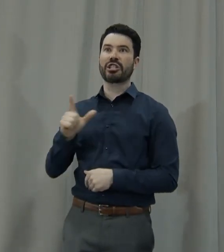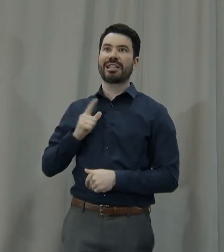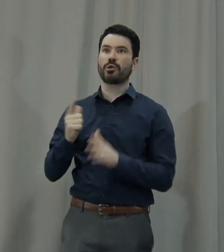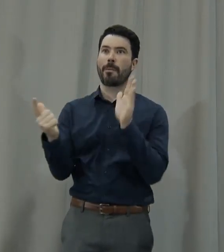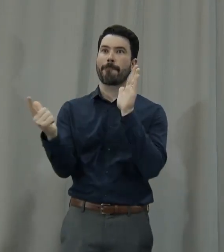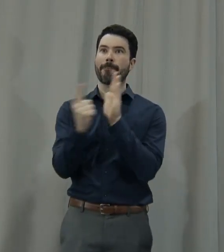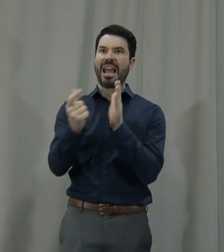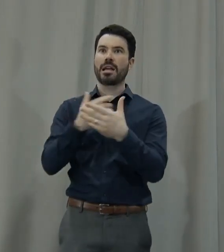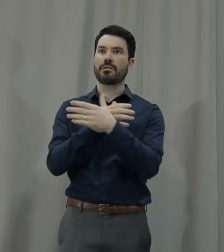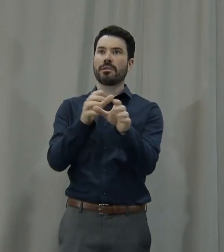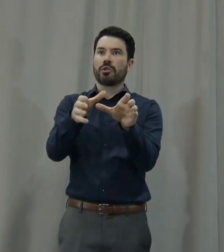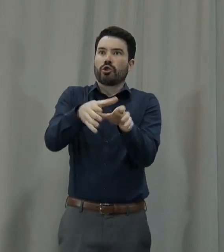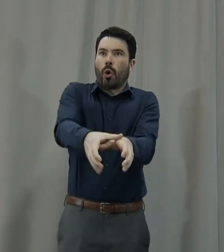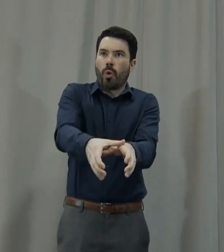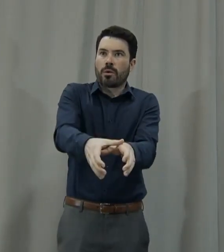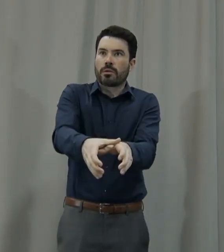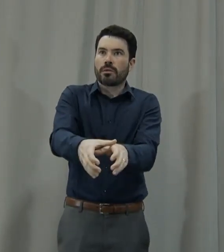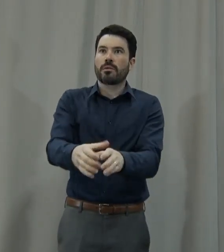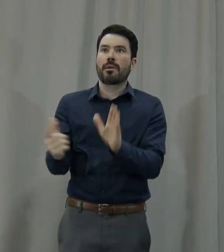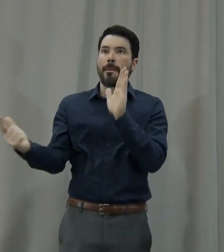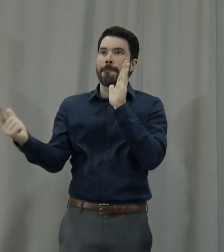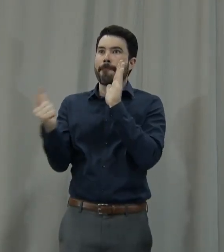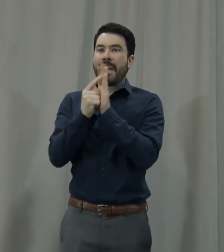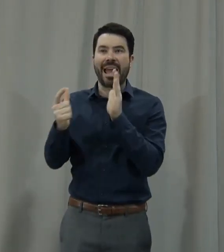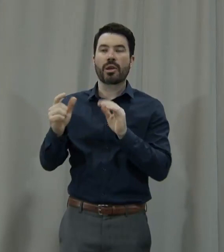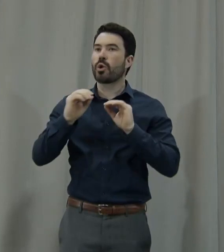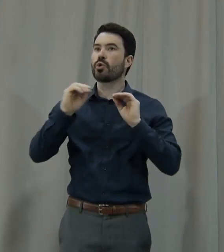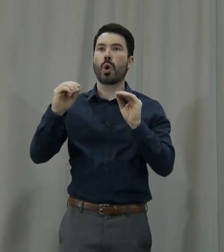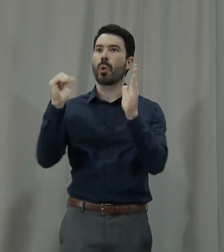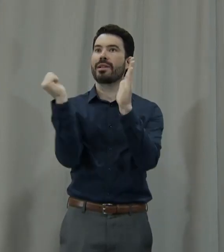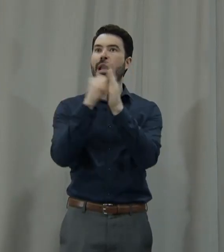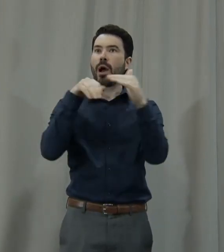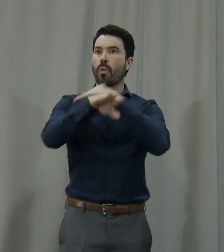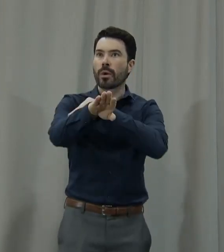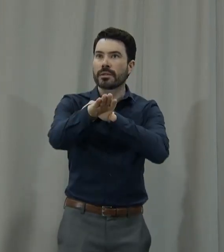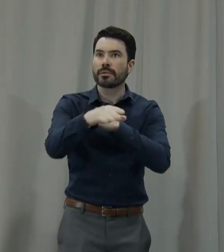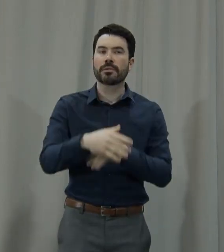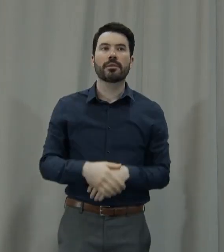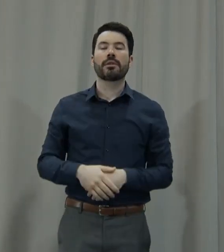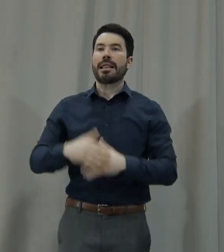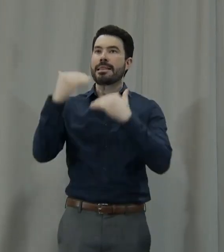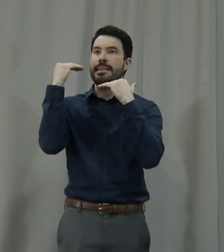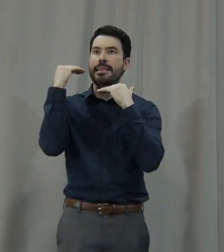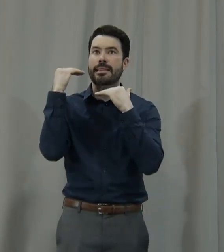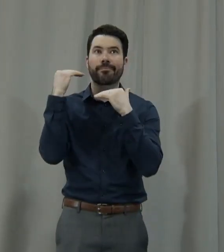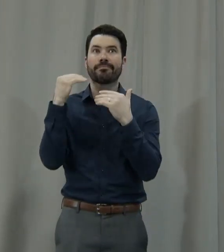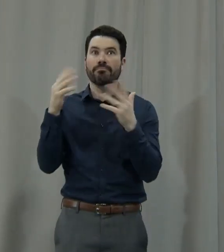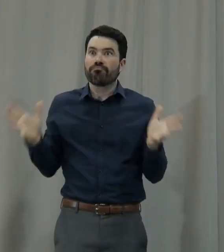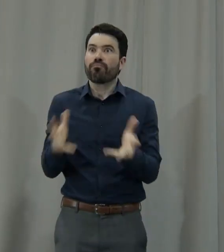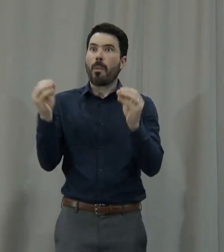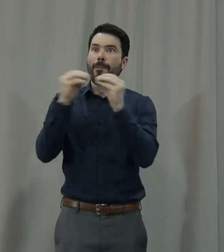no-knock warrants, require independent investigations of police shootings,